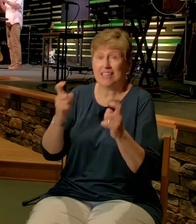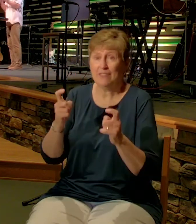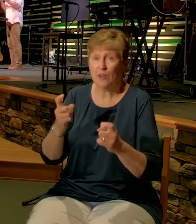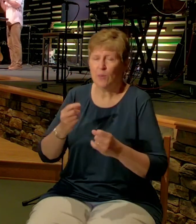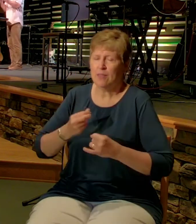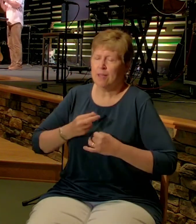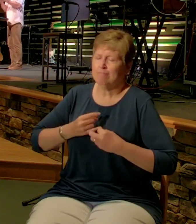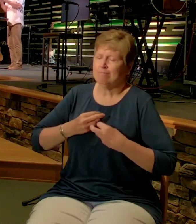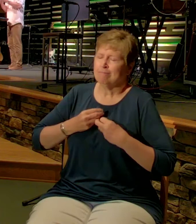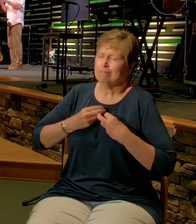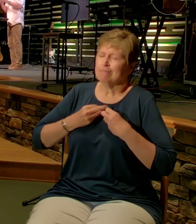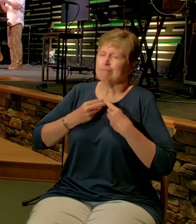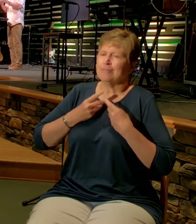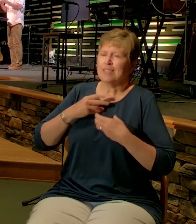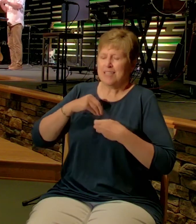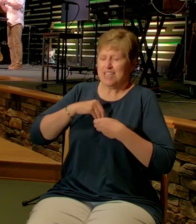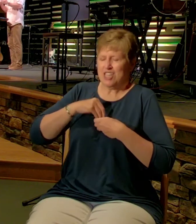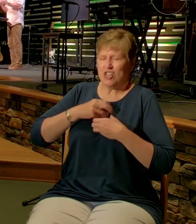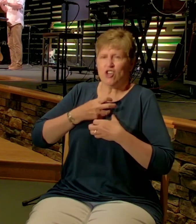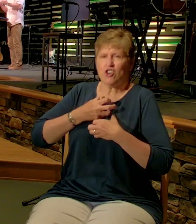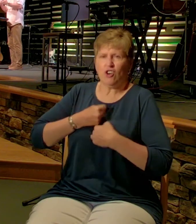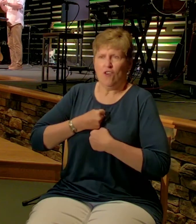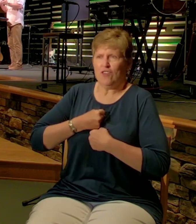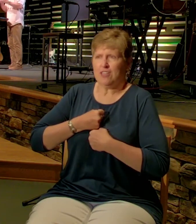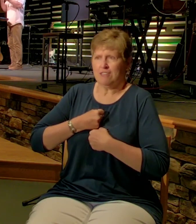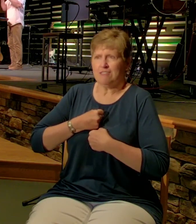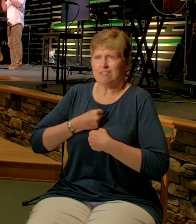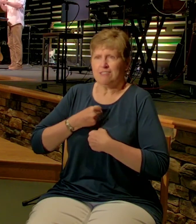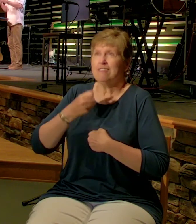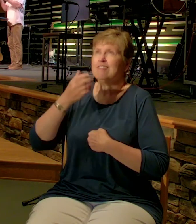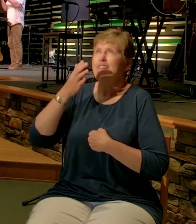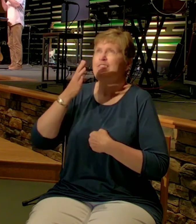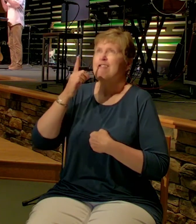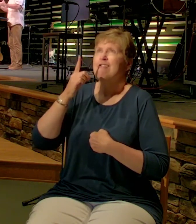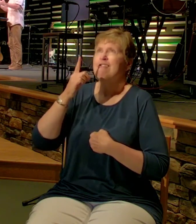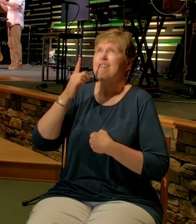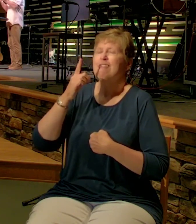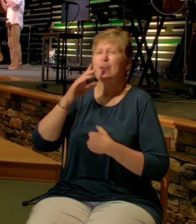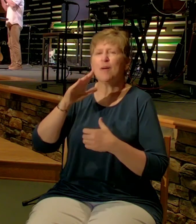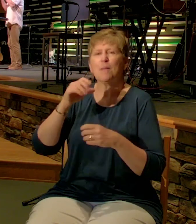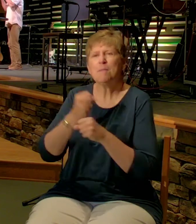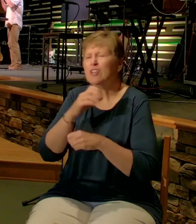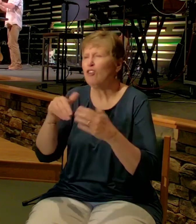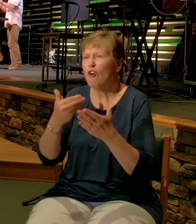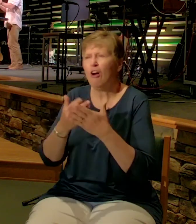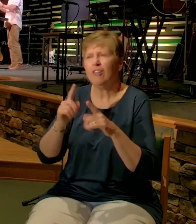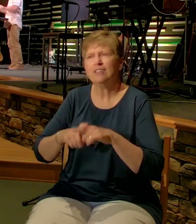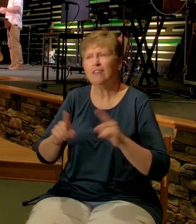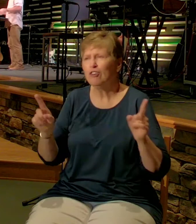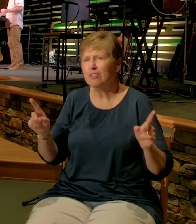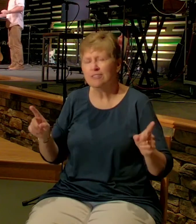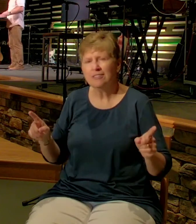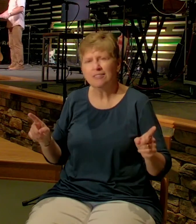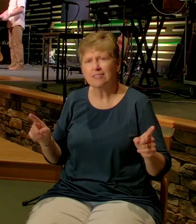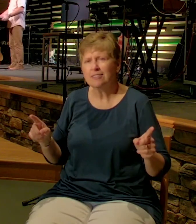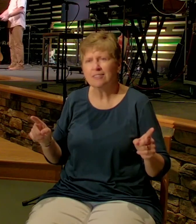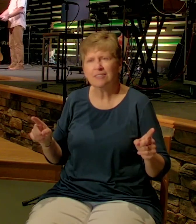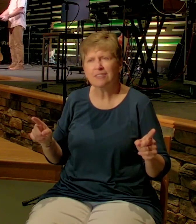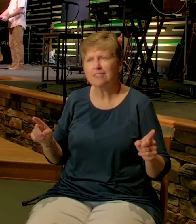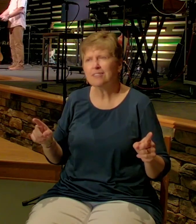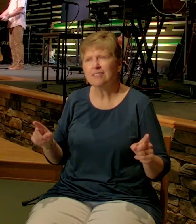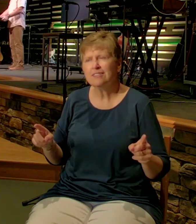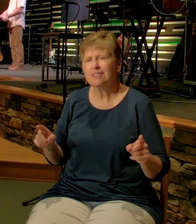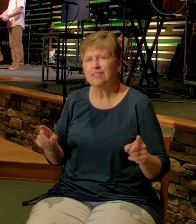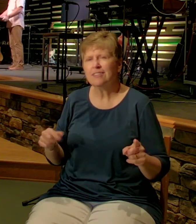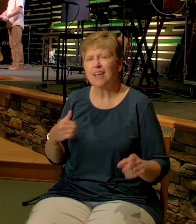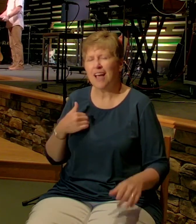this inner confidence, it makes all the difference in the world. I